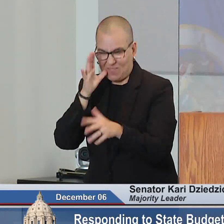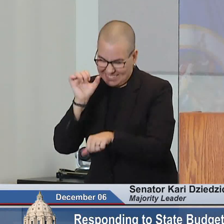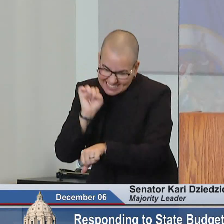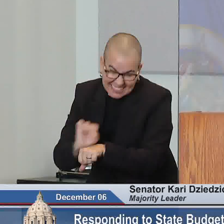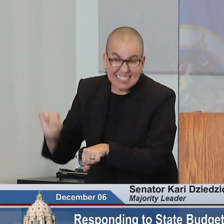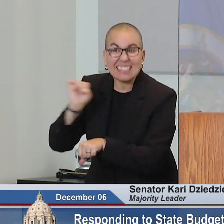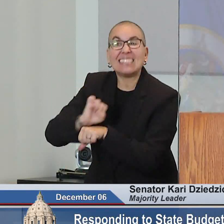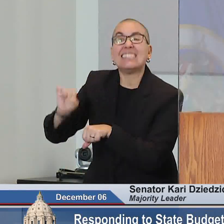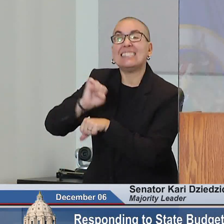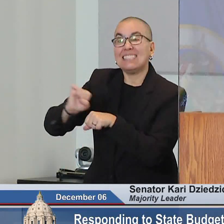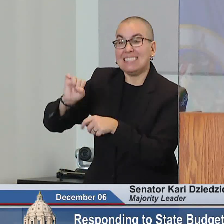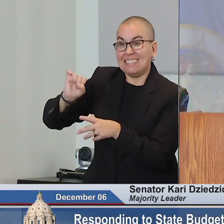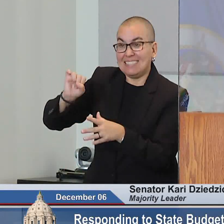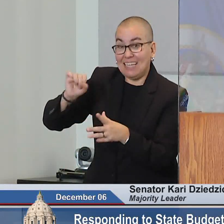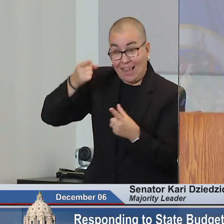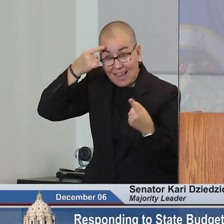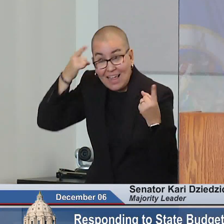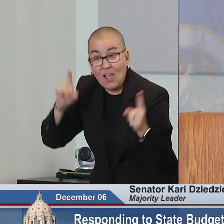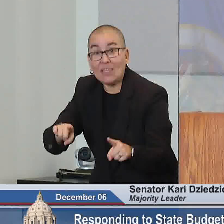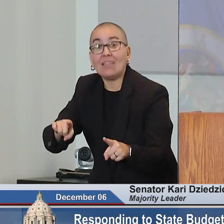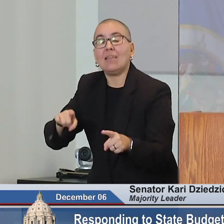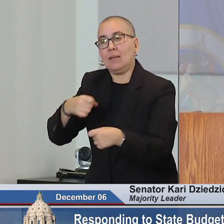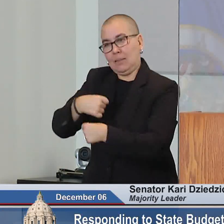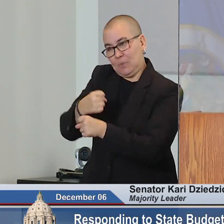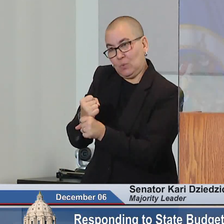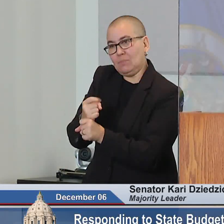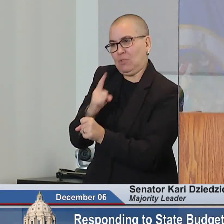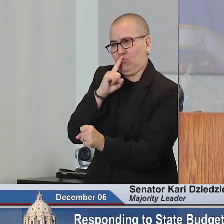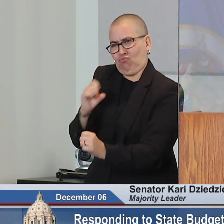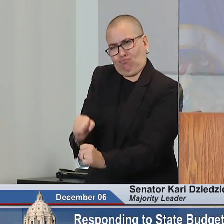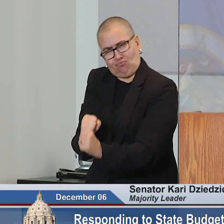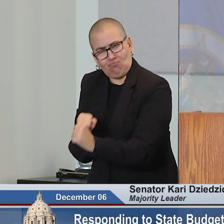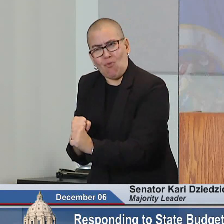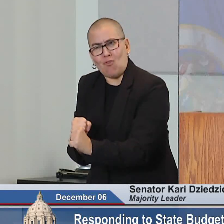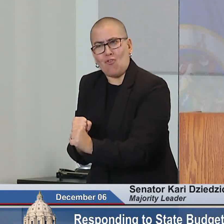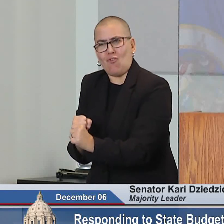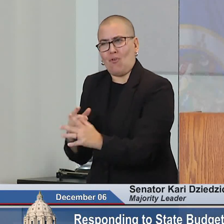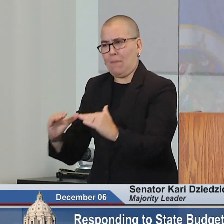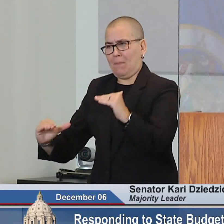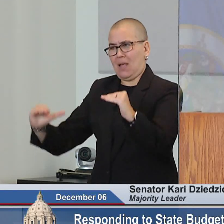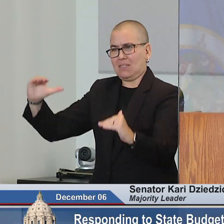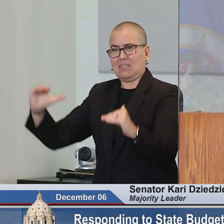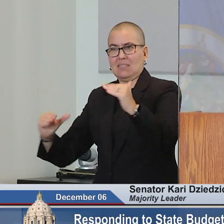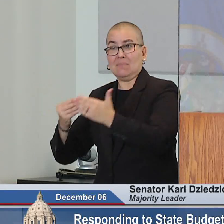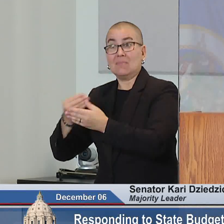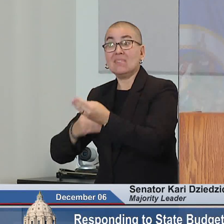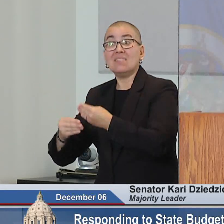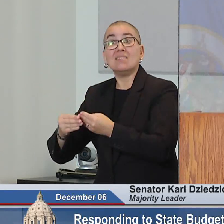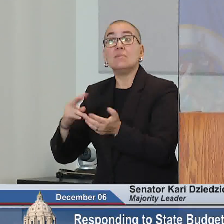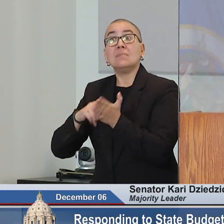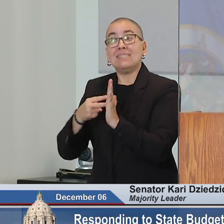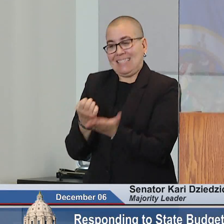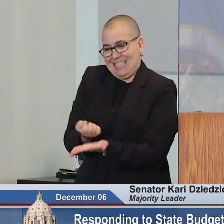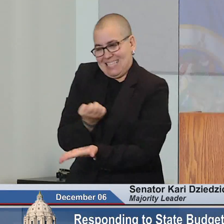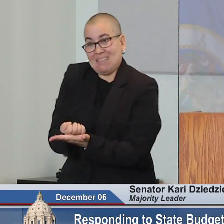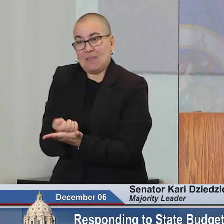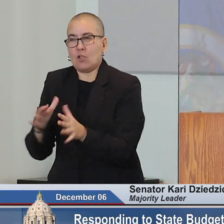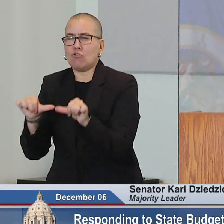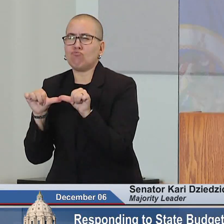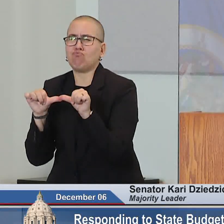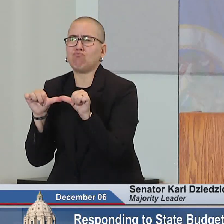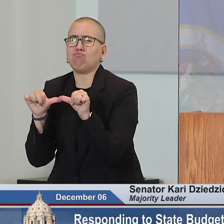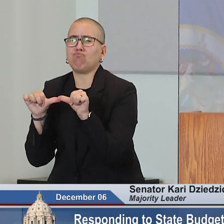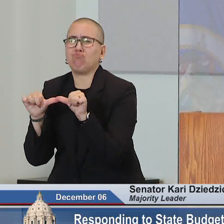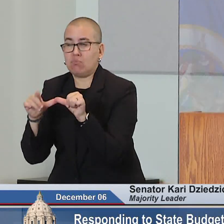and producing a bold, balanced budget that will keep our economy strong, help families and workers, and